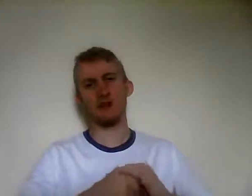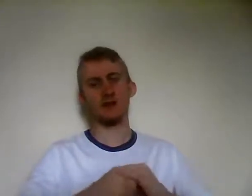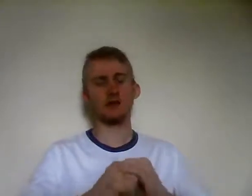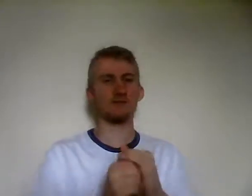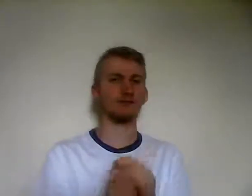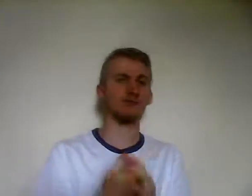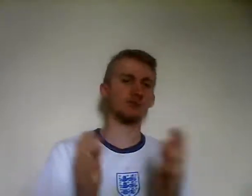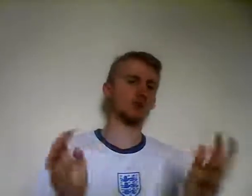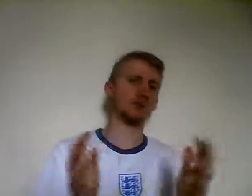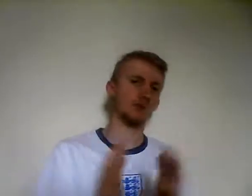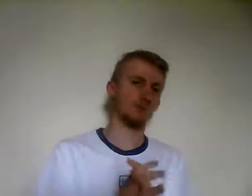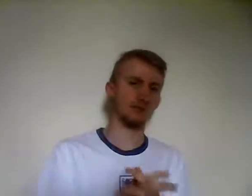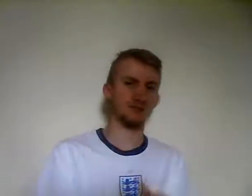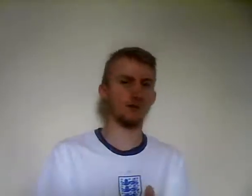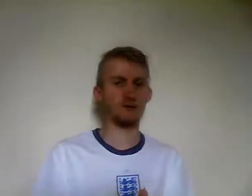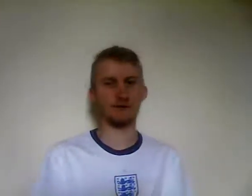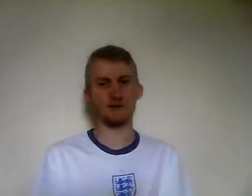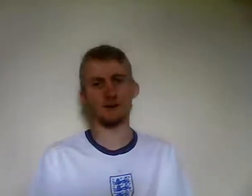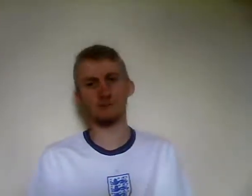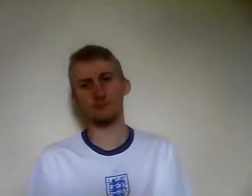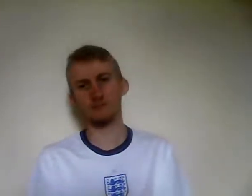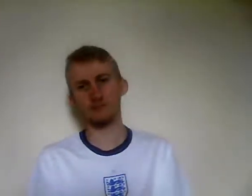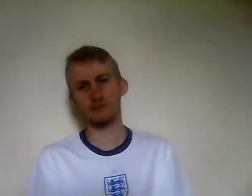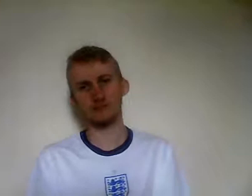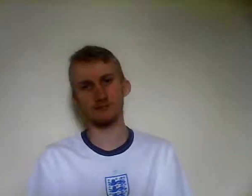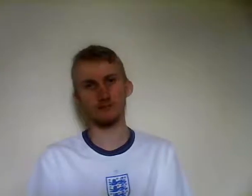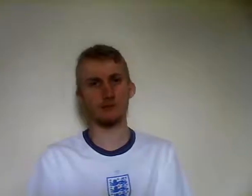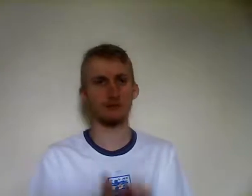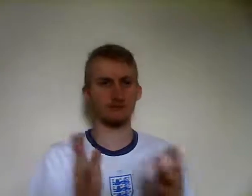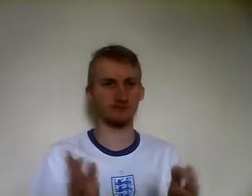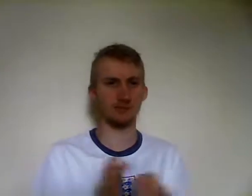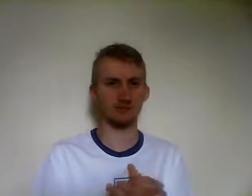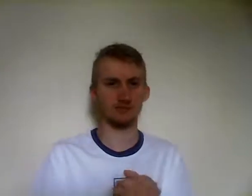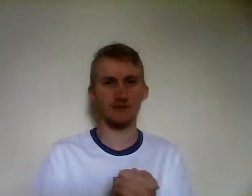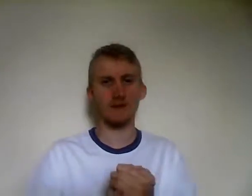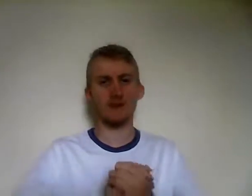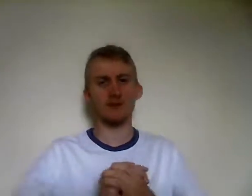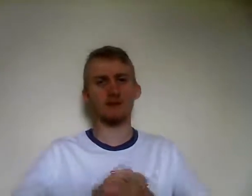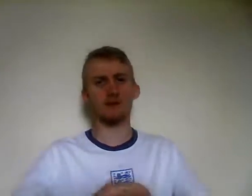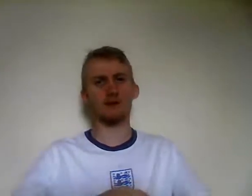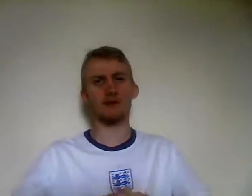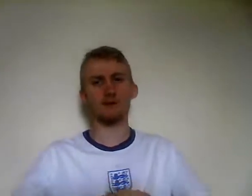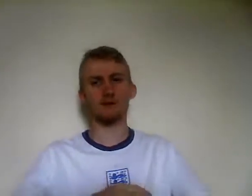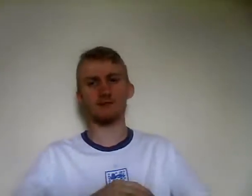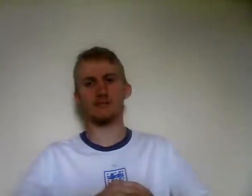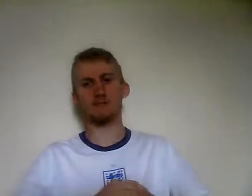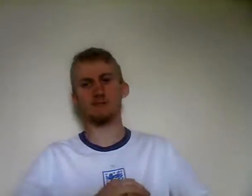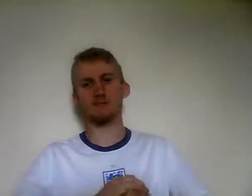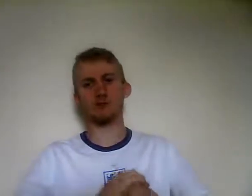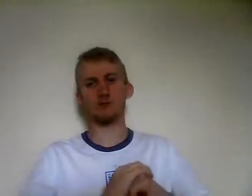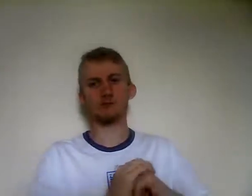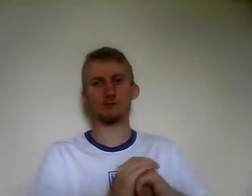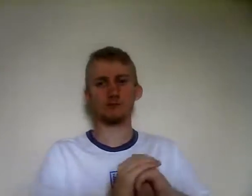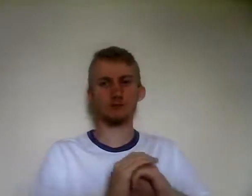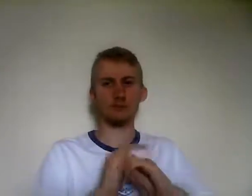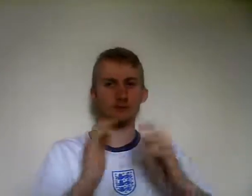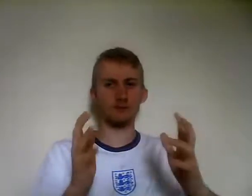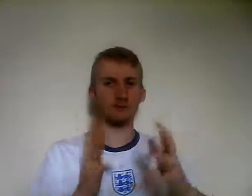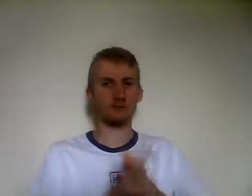And that's a very tragic way to go, and I hope that his family and friends are dealing with the loss. I'm sure that's